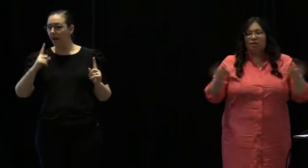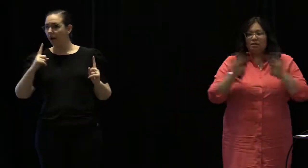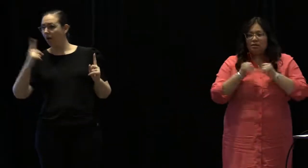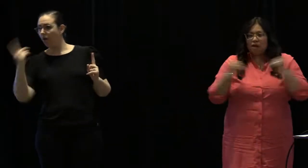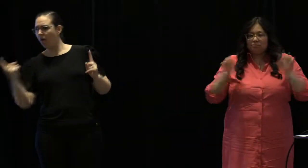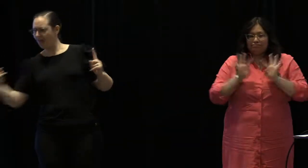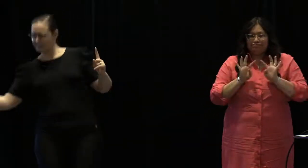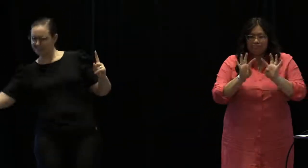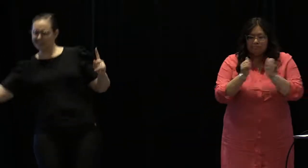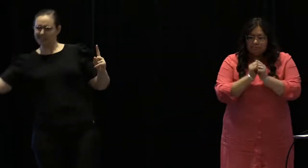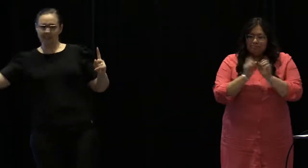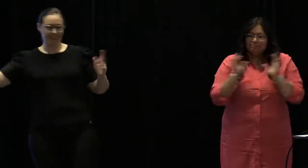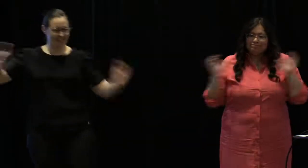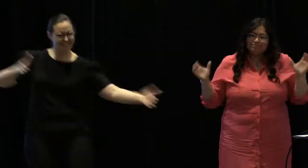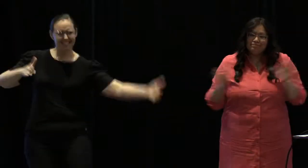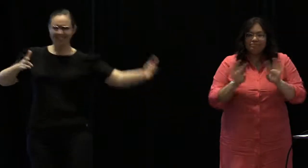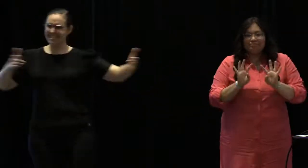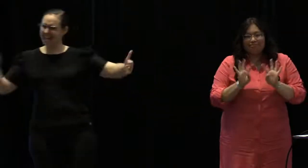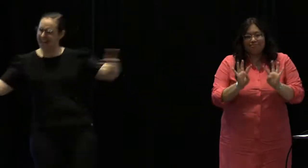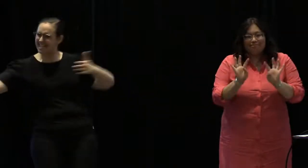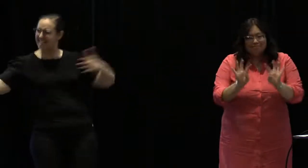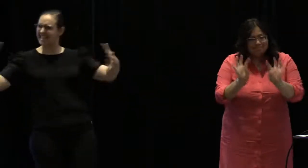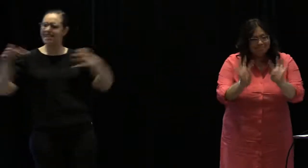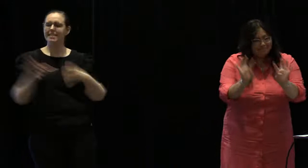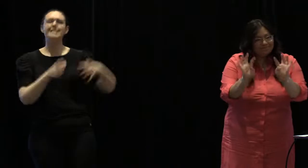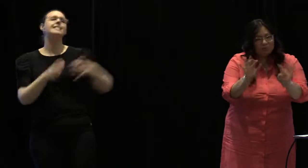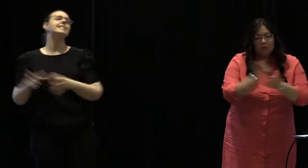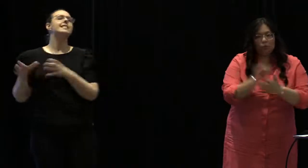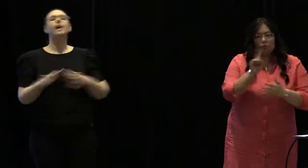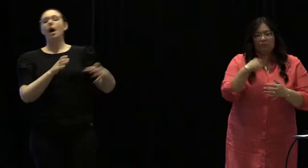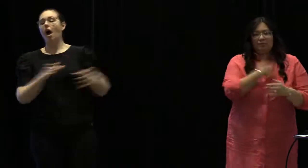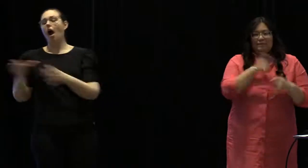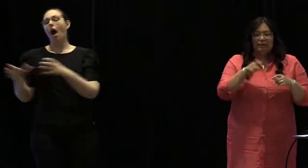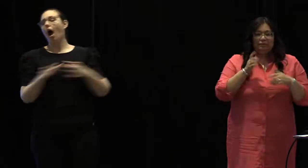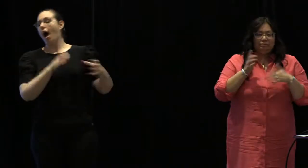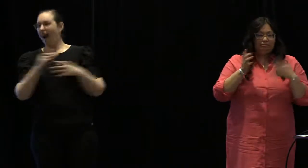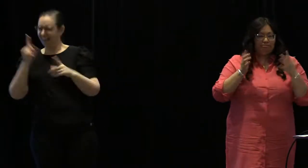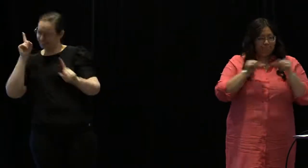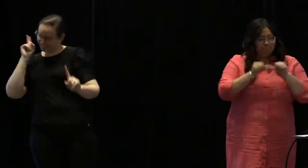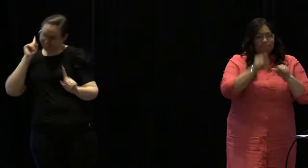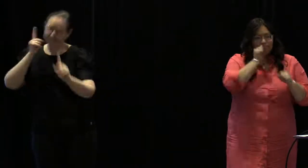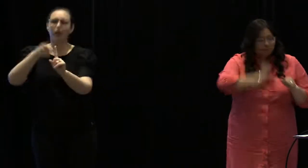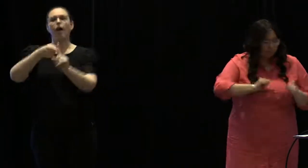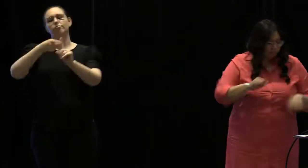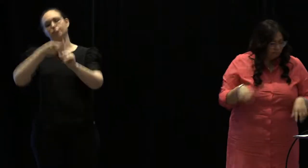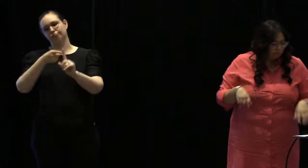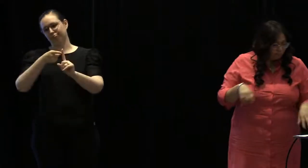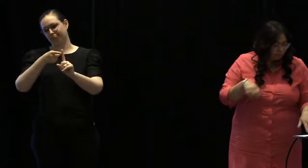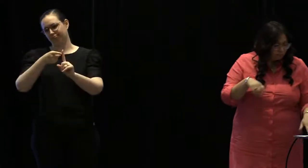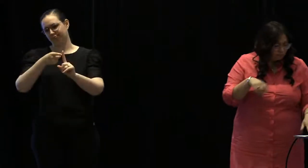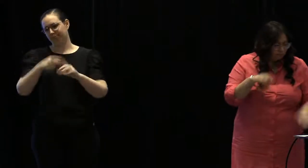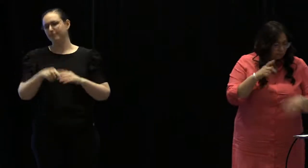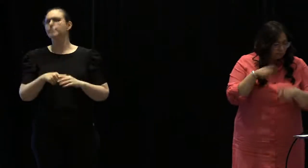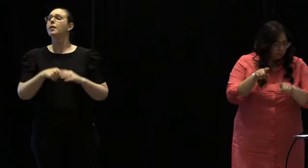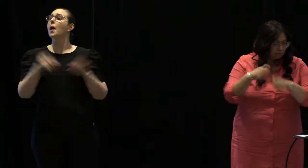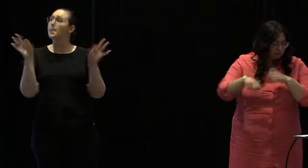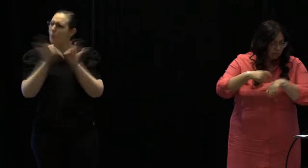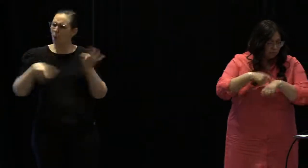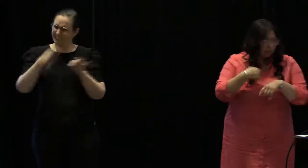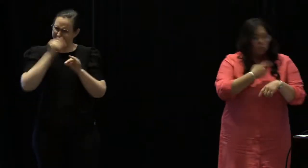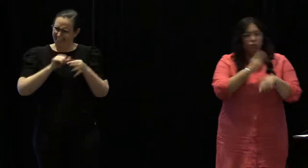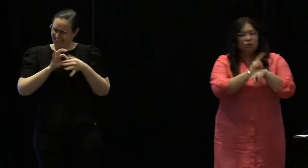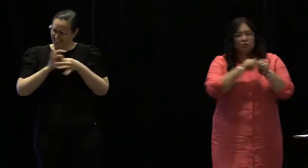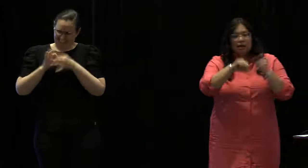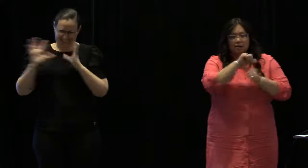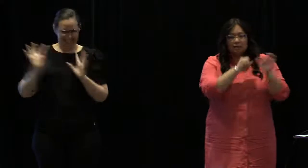not falling down. We are not breaking down. We are getting stronger and moving forward together. And that, I think, is